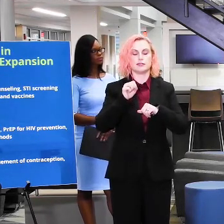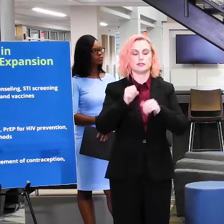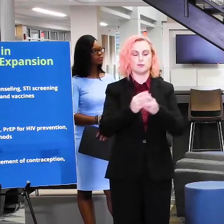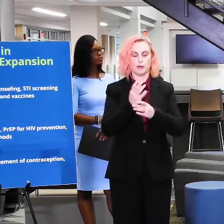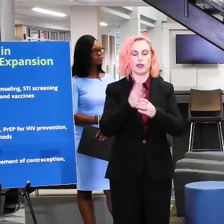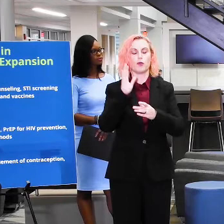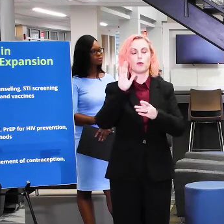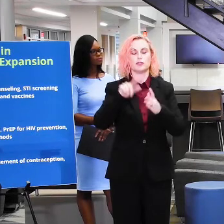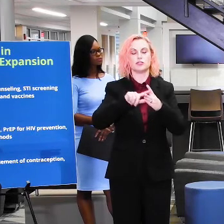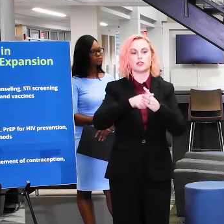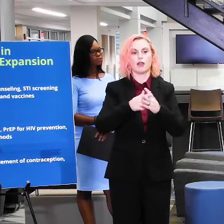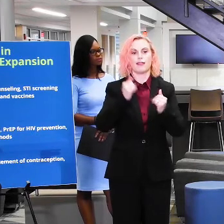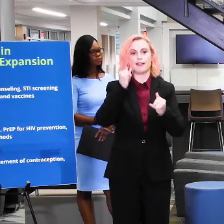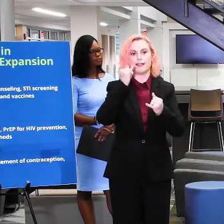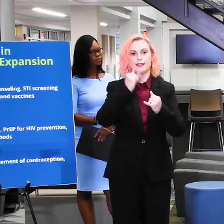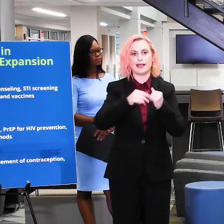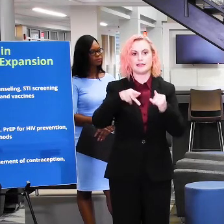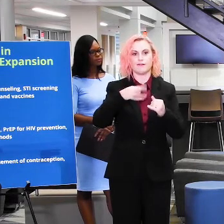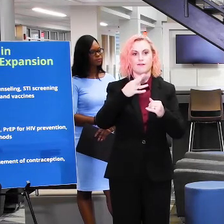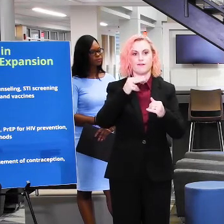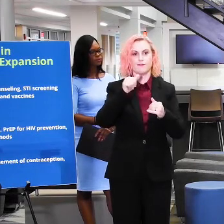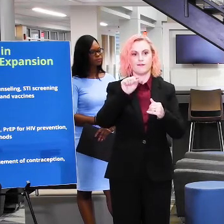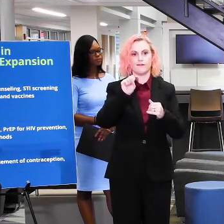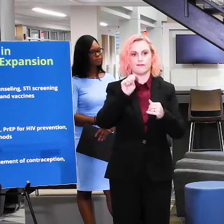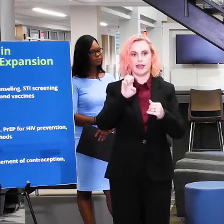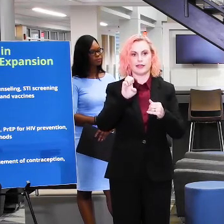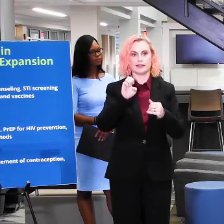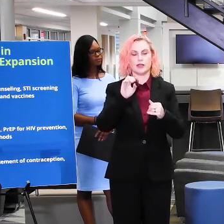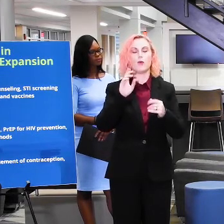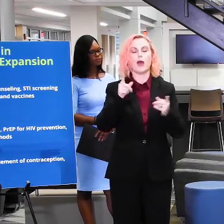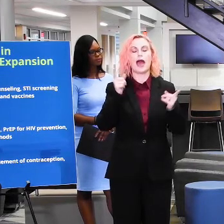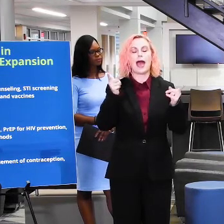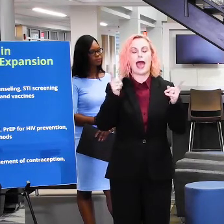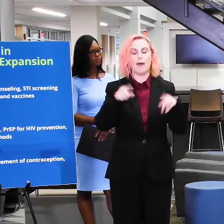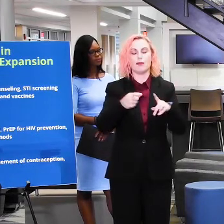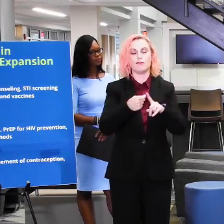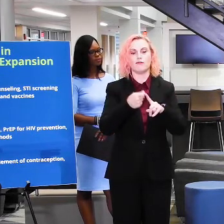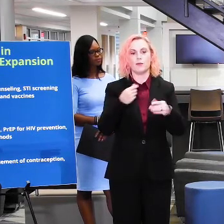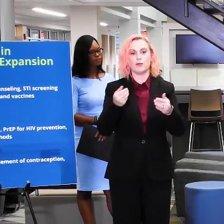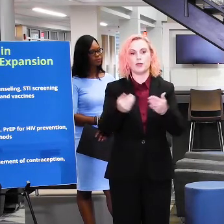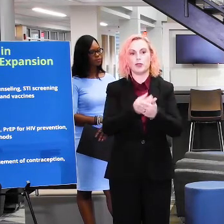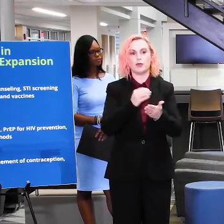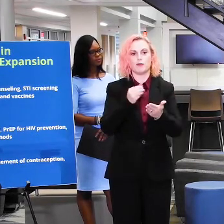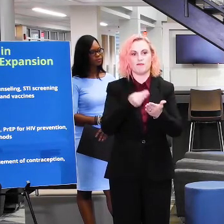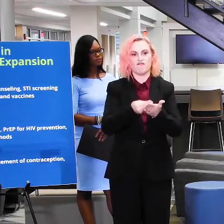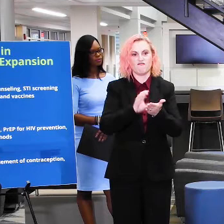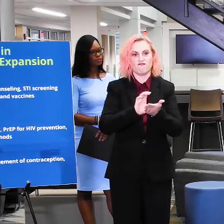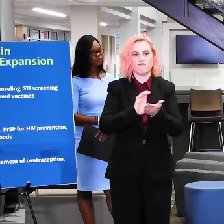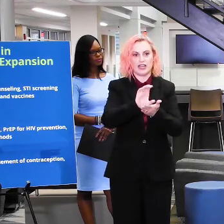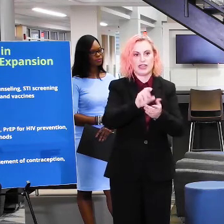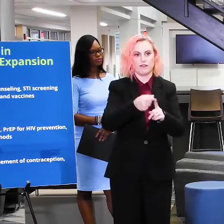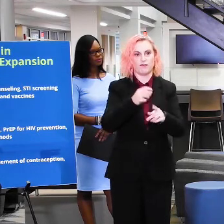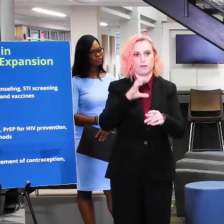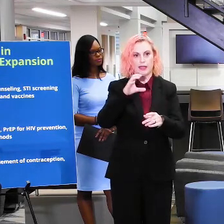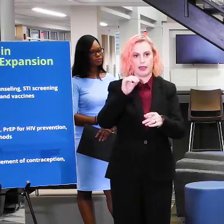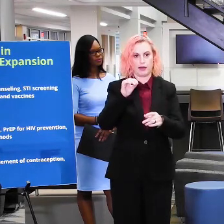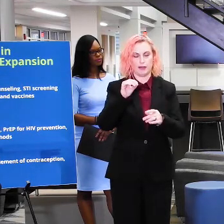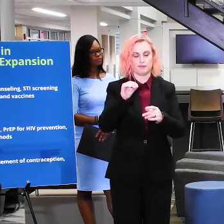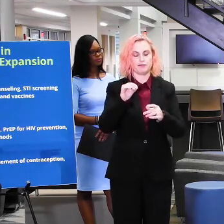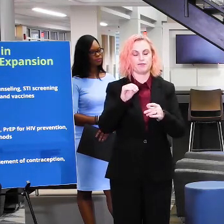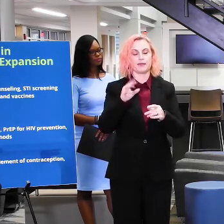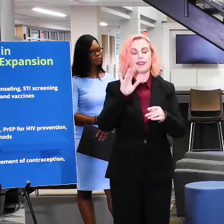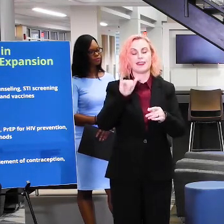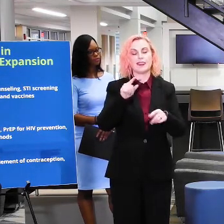will happen as a result of the new funding provided by the county. At that time,